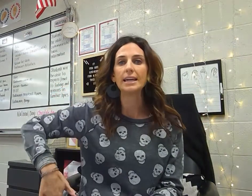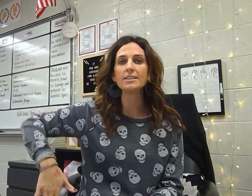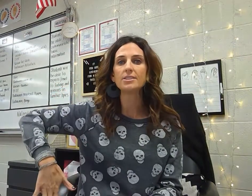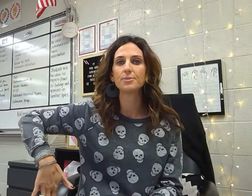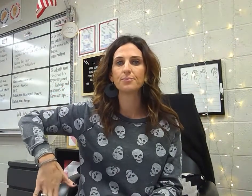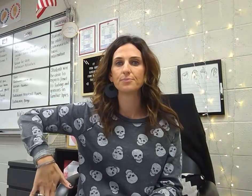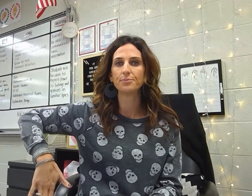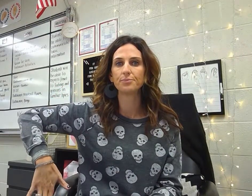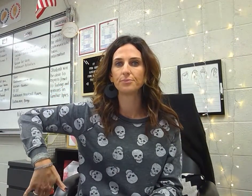Late.